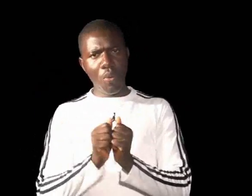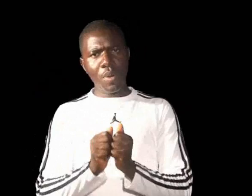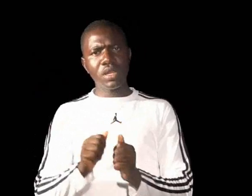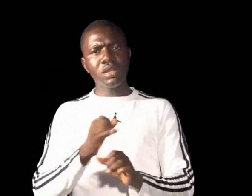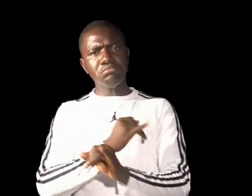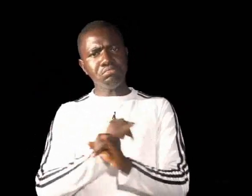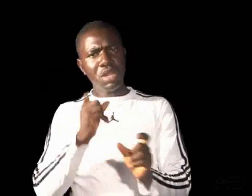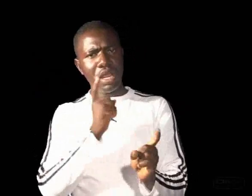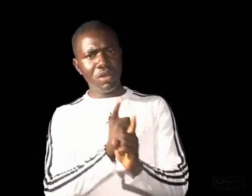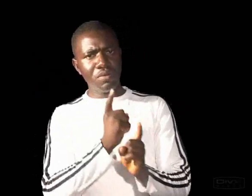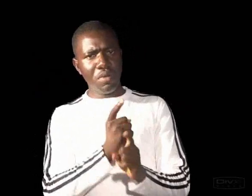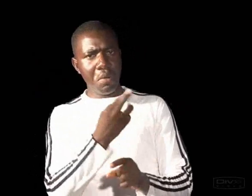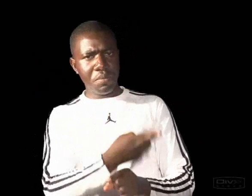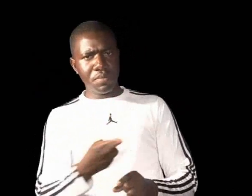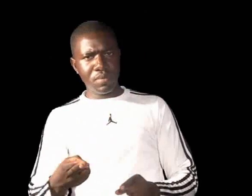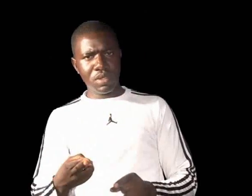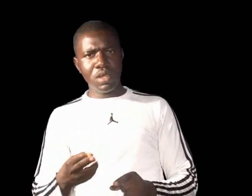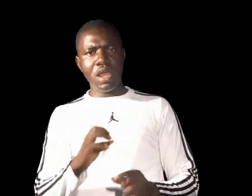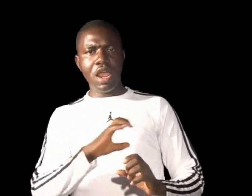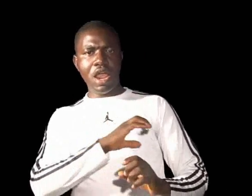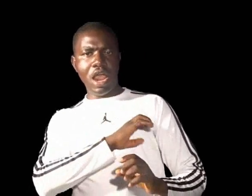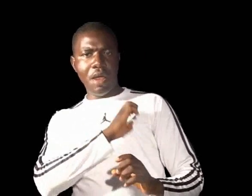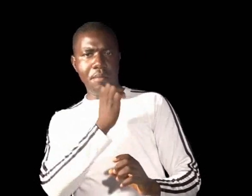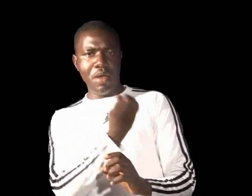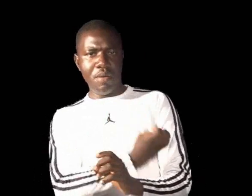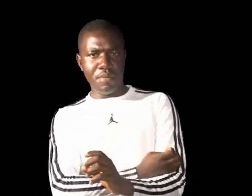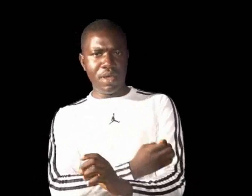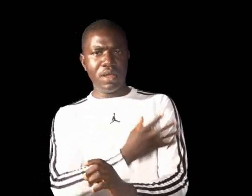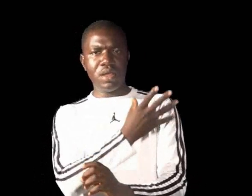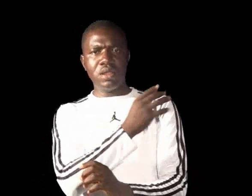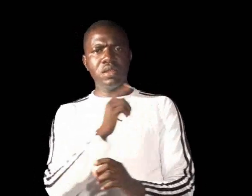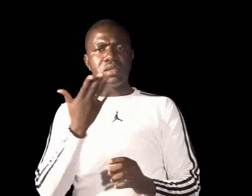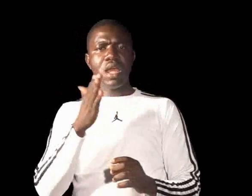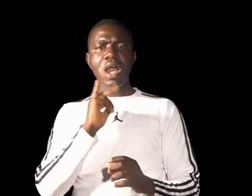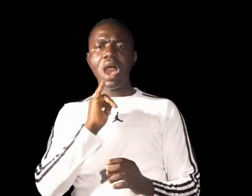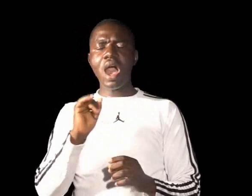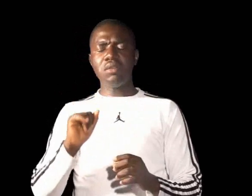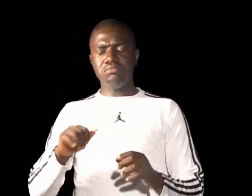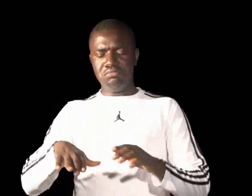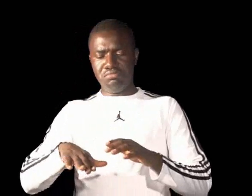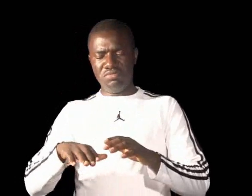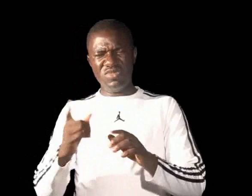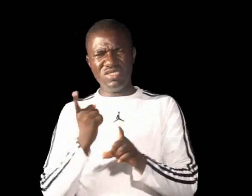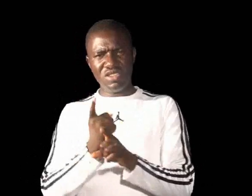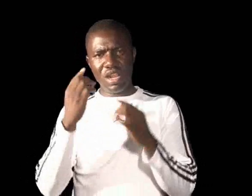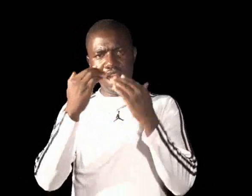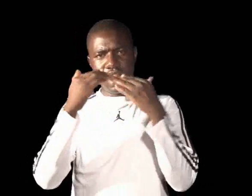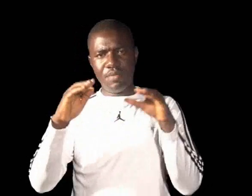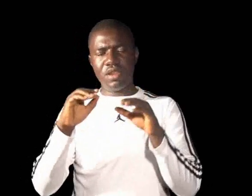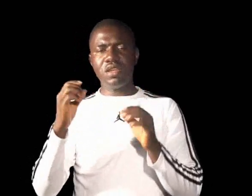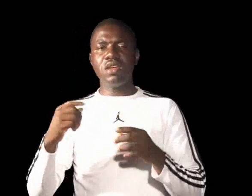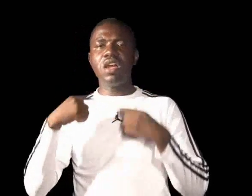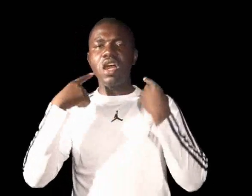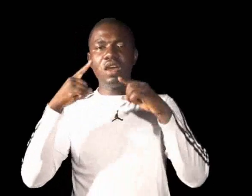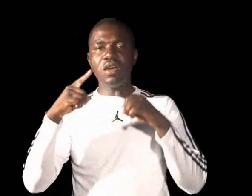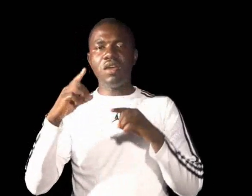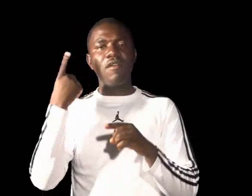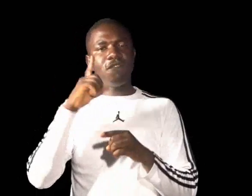adequate resources, empowerment, and understanding of the rights-based approach. They have had limited success in effectively advocating